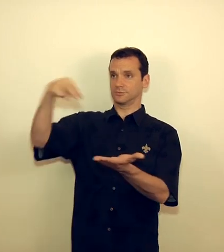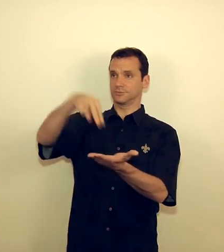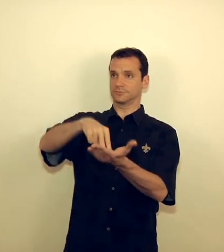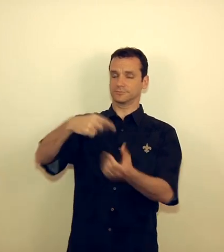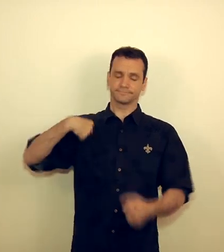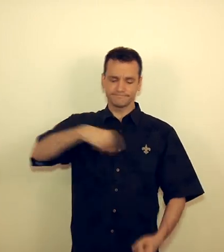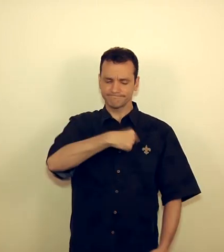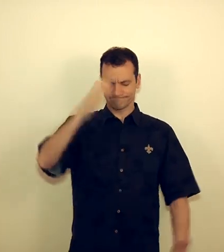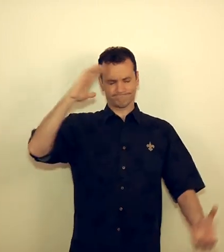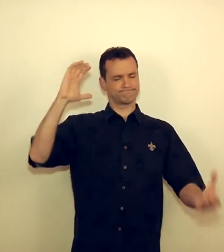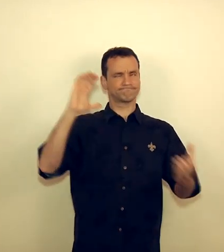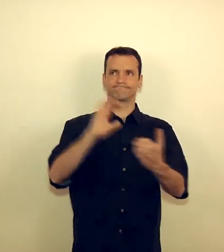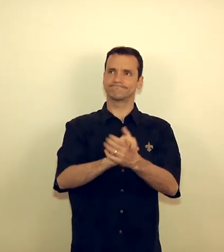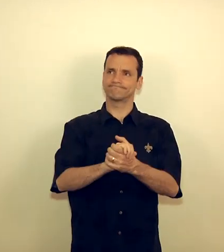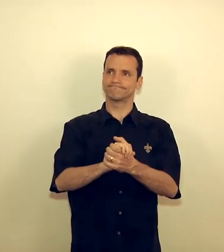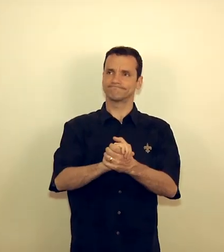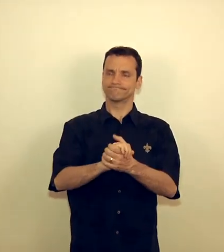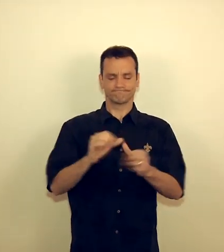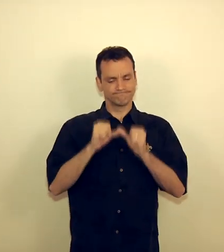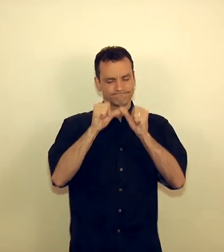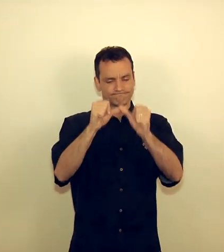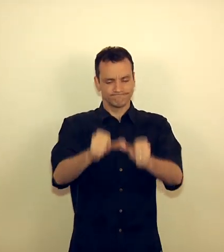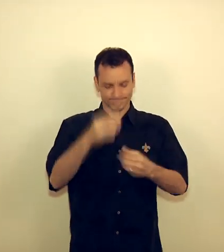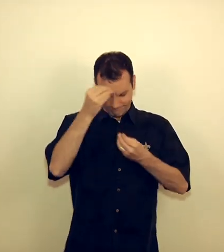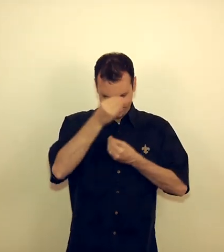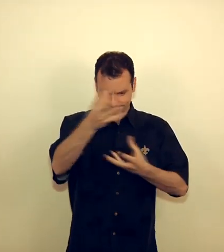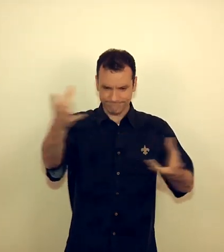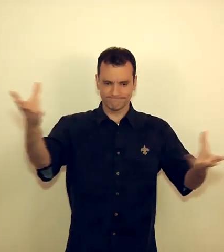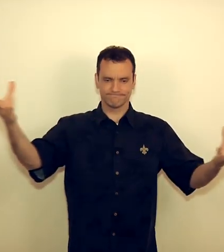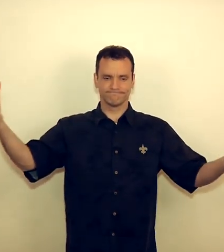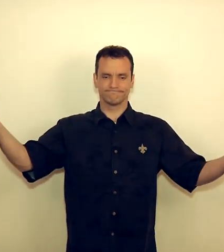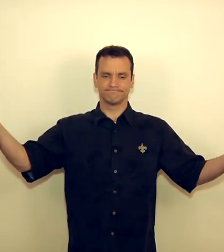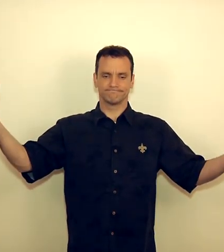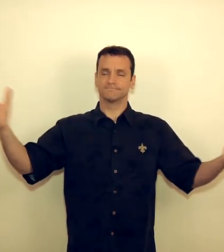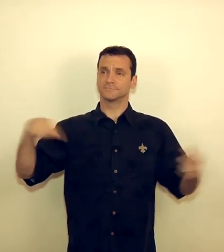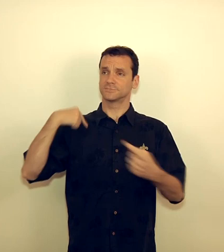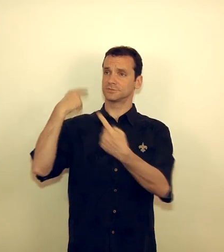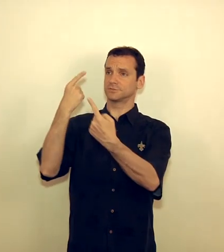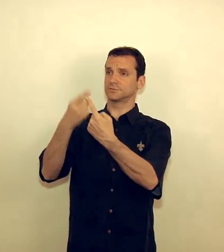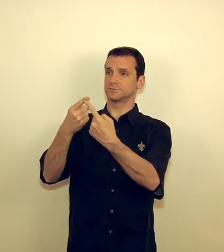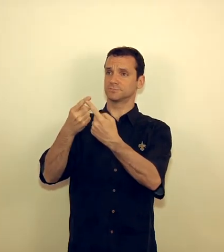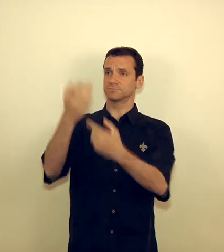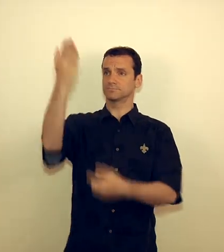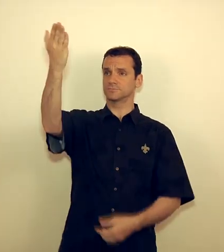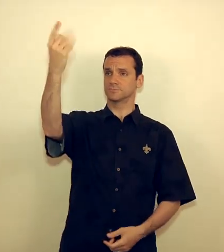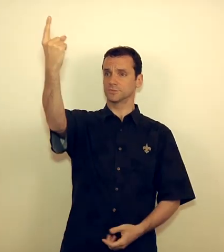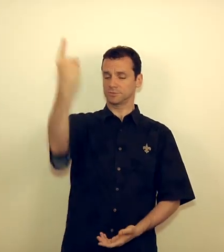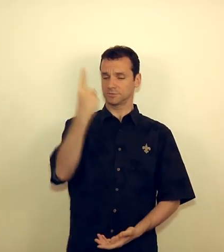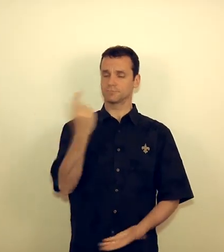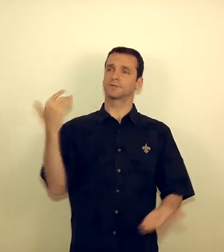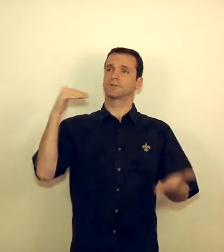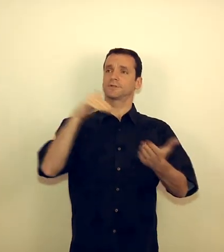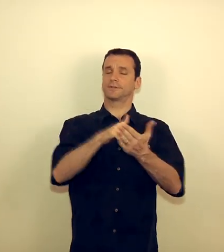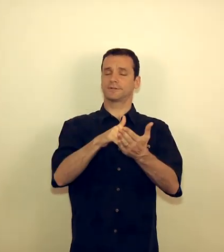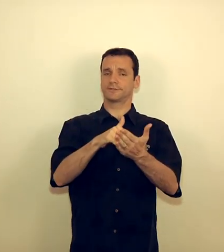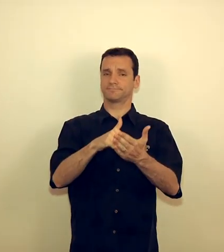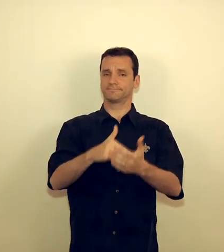We proclaim your death, O Lord, and profess your resurrection until you come